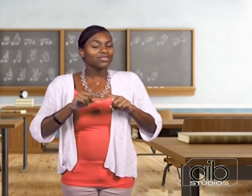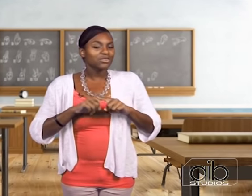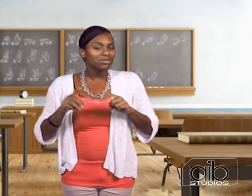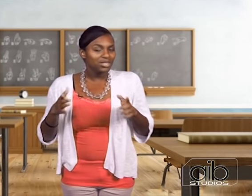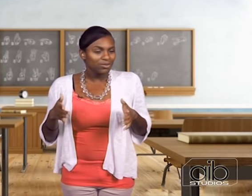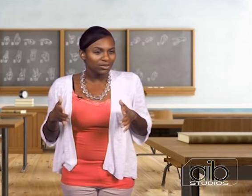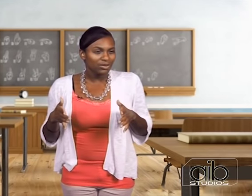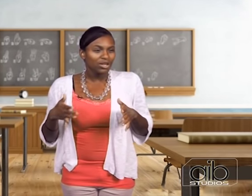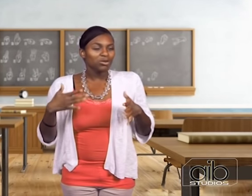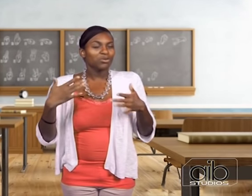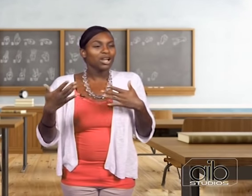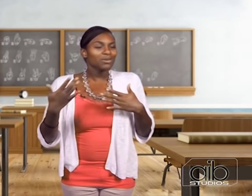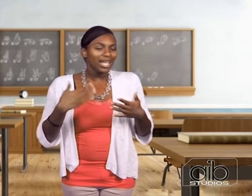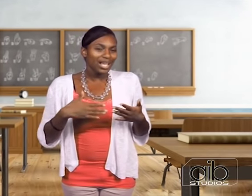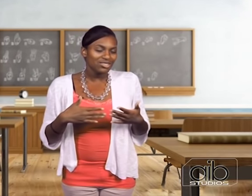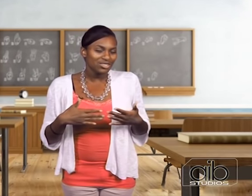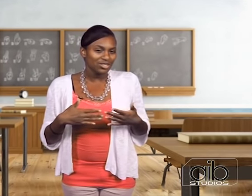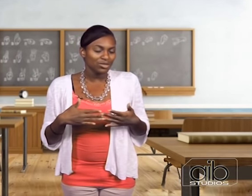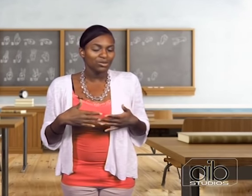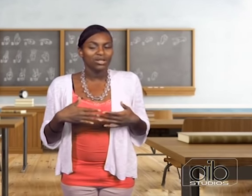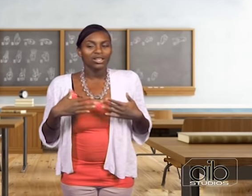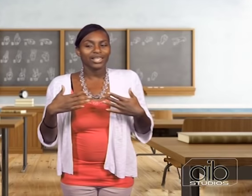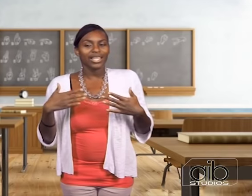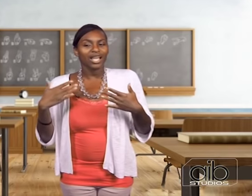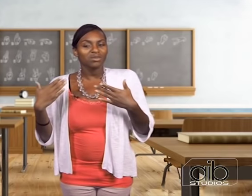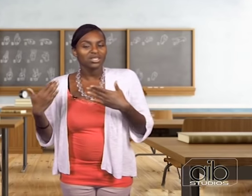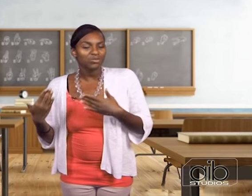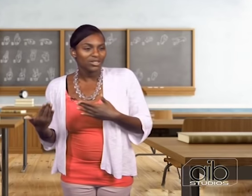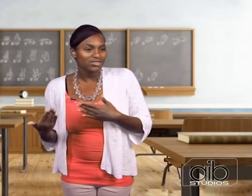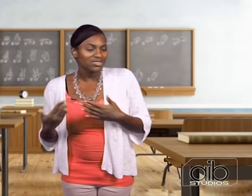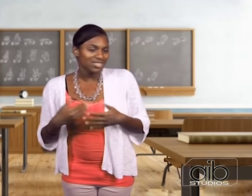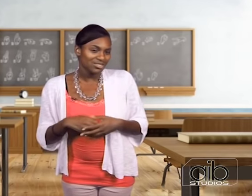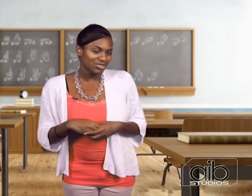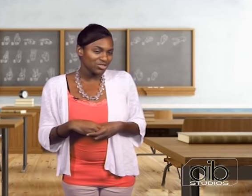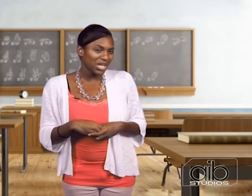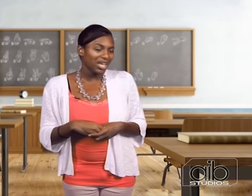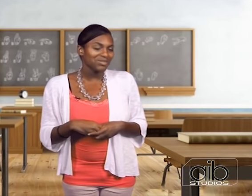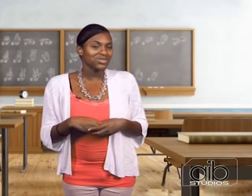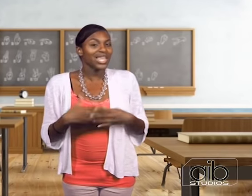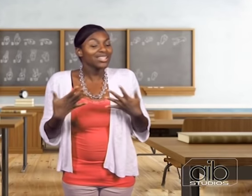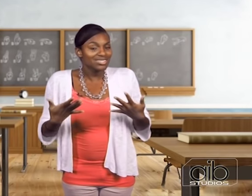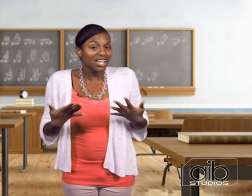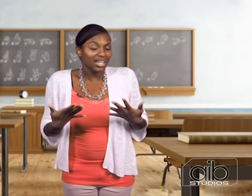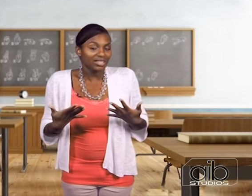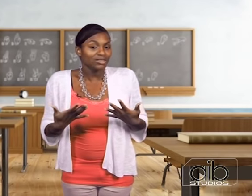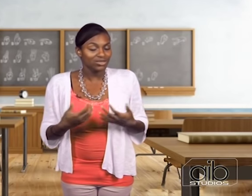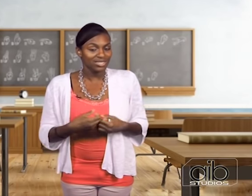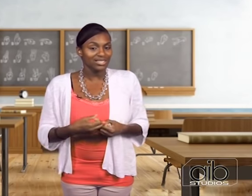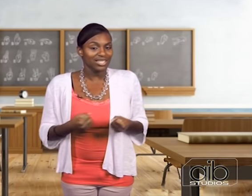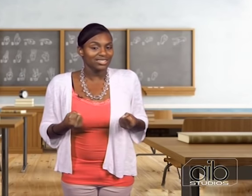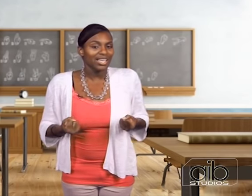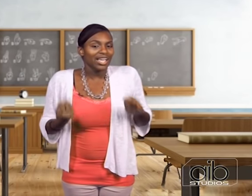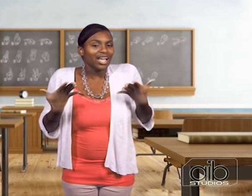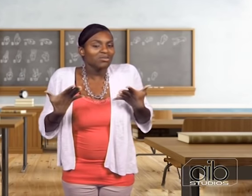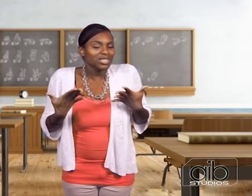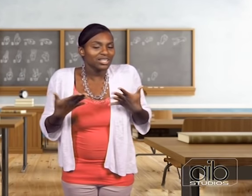different people will probably ask you, like how many brothers and sisters you have. So that sign looks like this. How